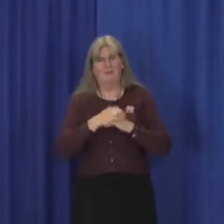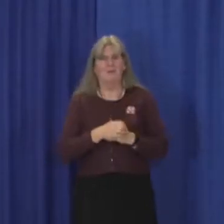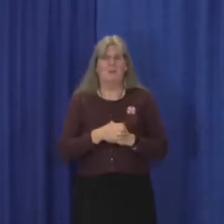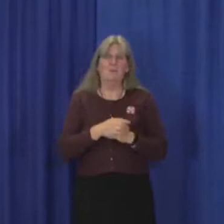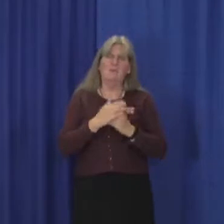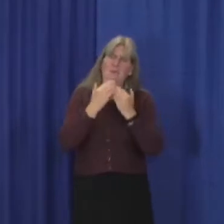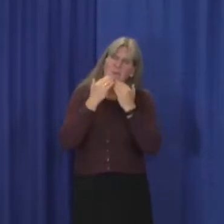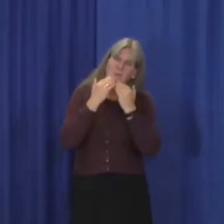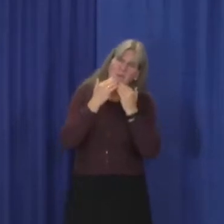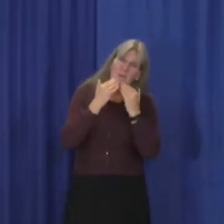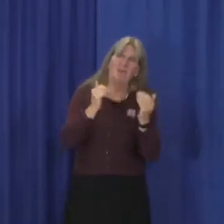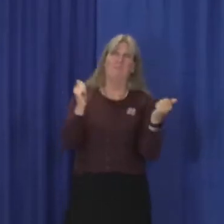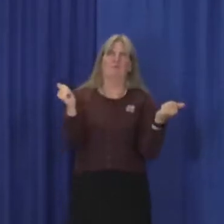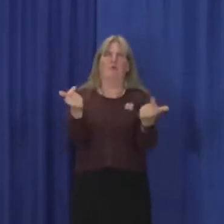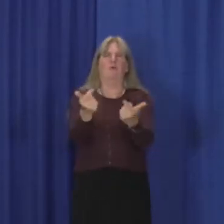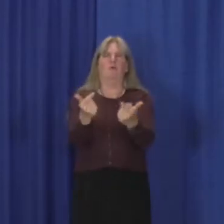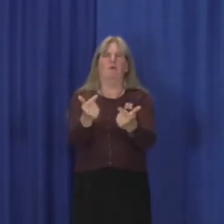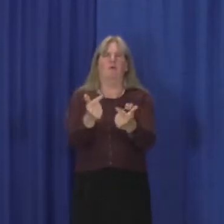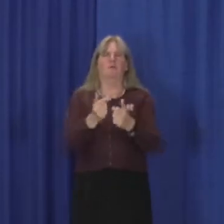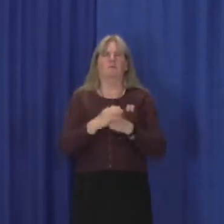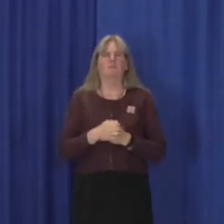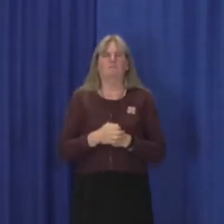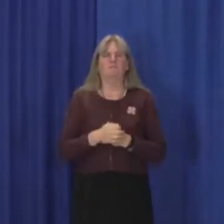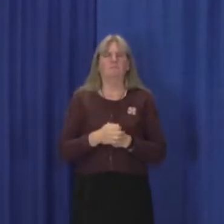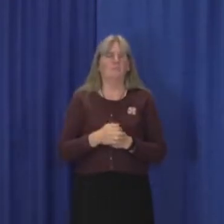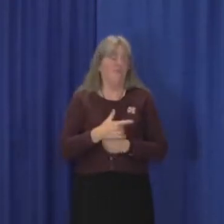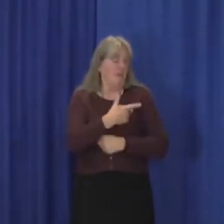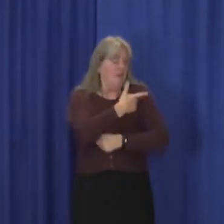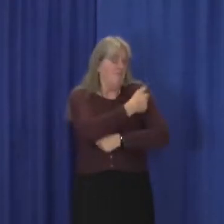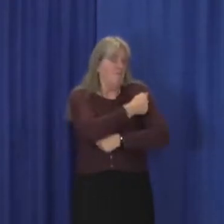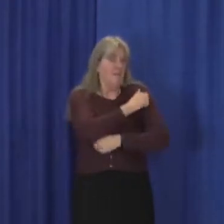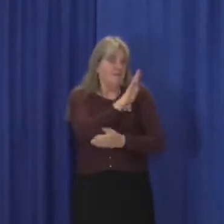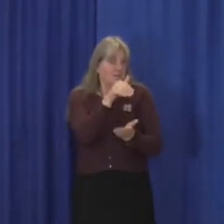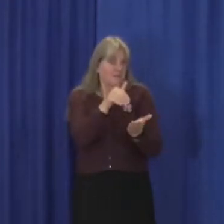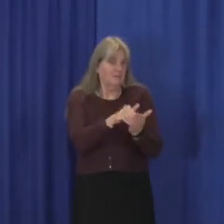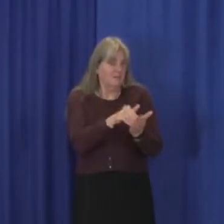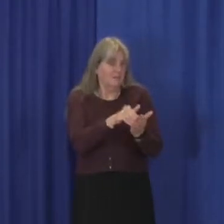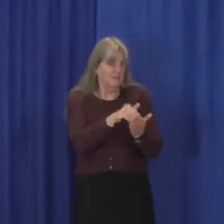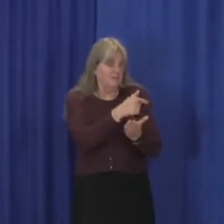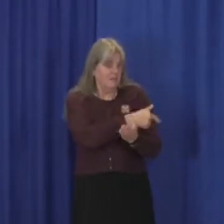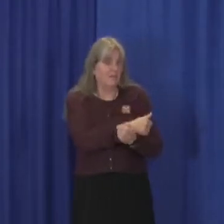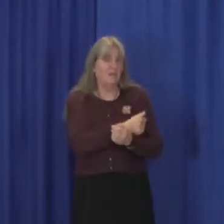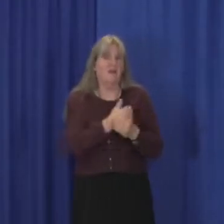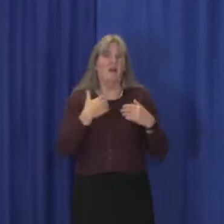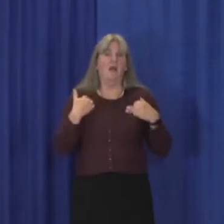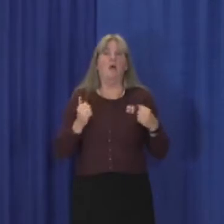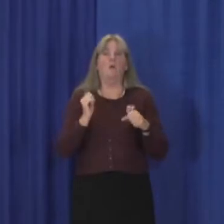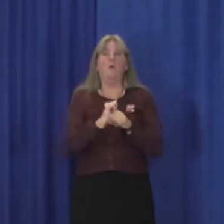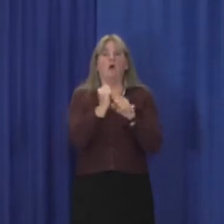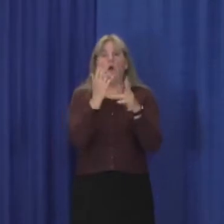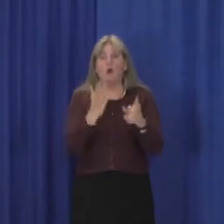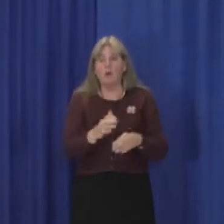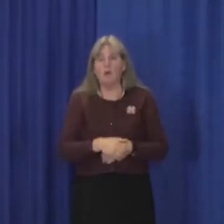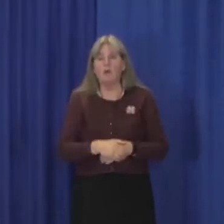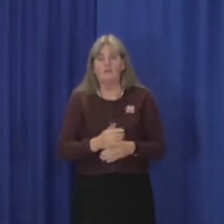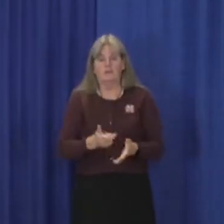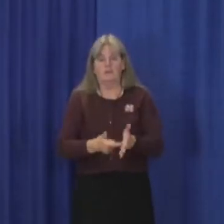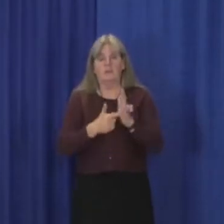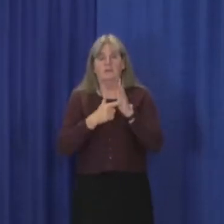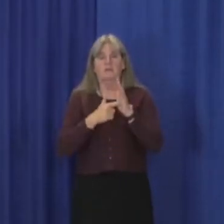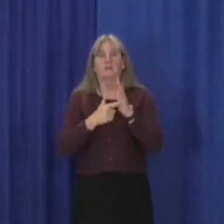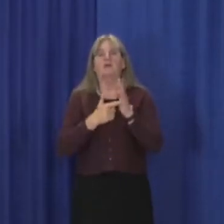Truly, thank you, everyone. The vaccine clinic teams, the healthcare workers, the essential